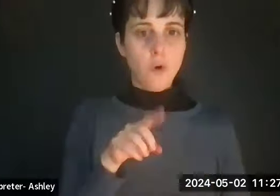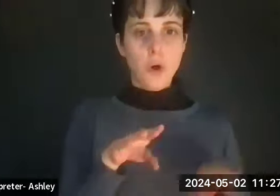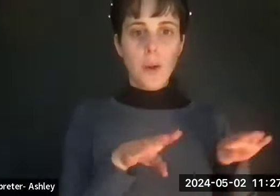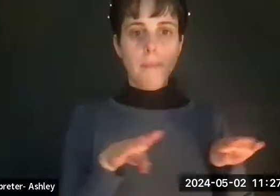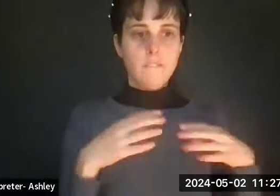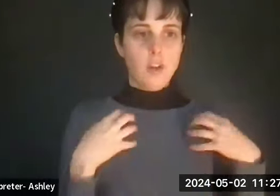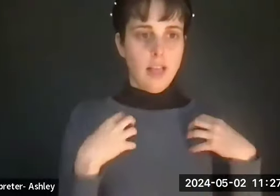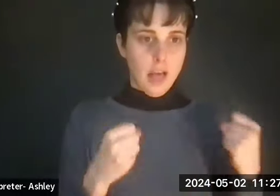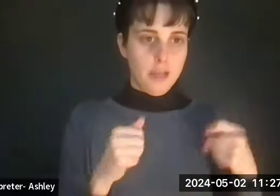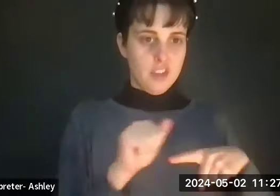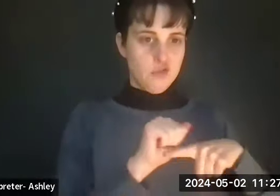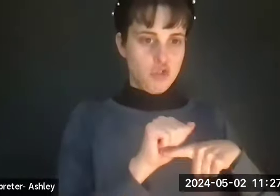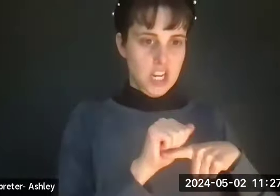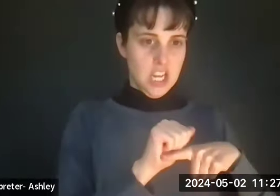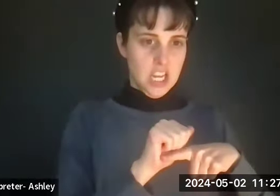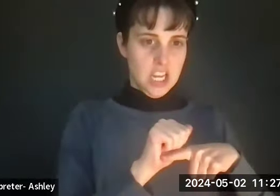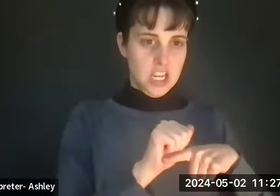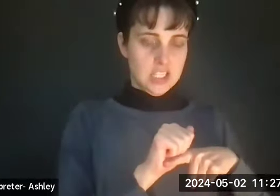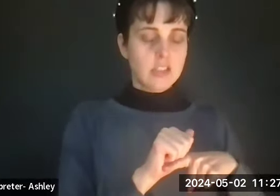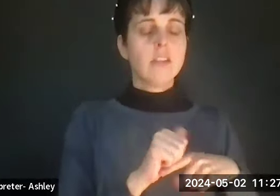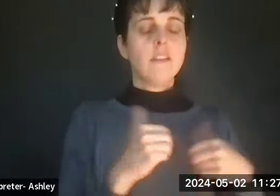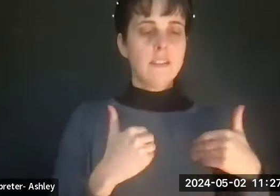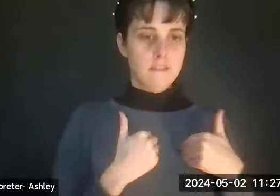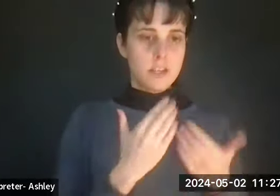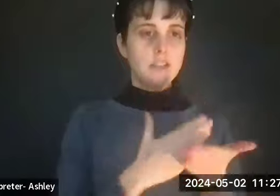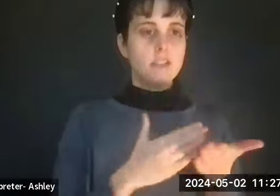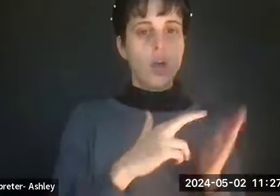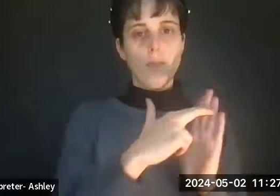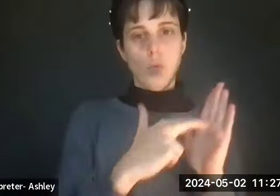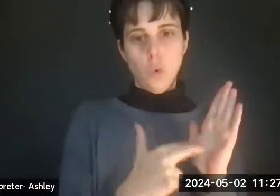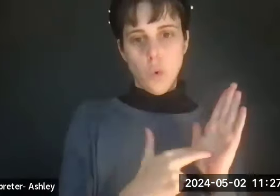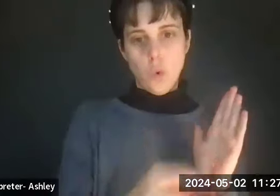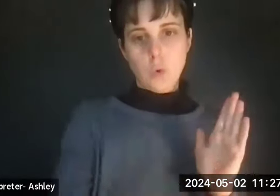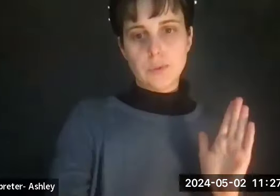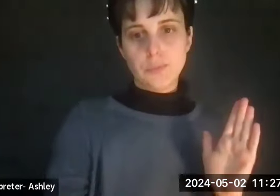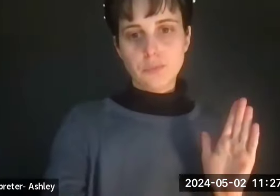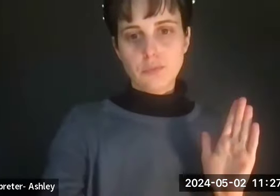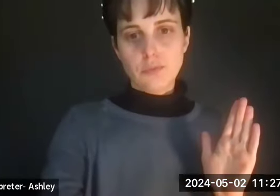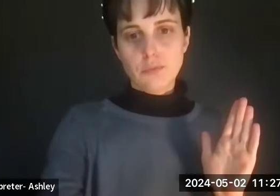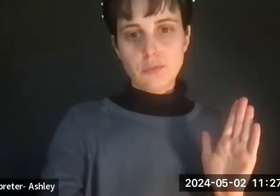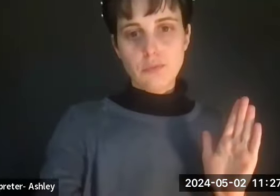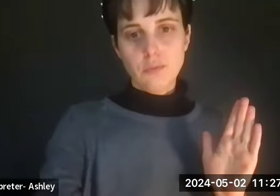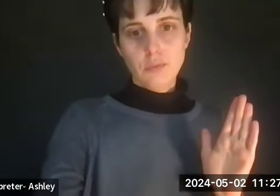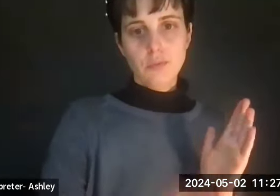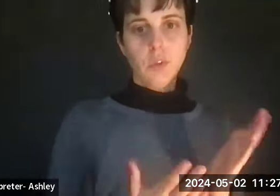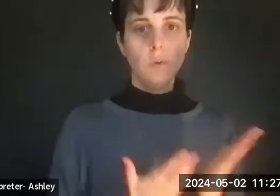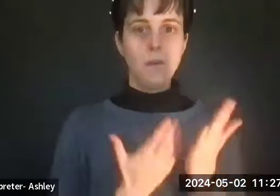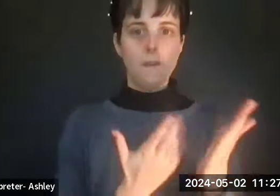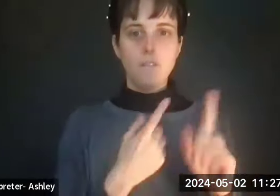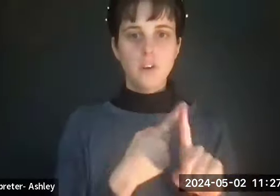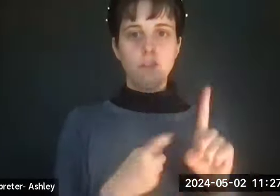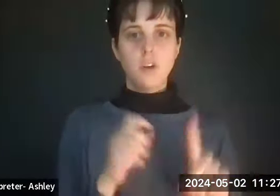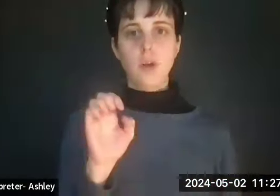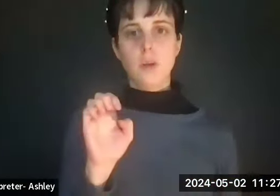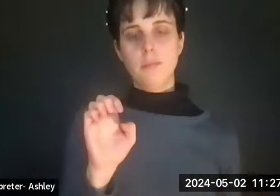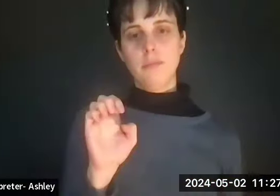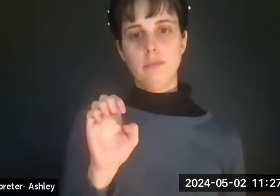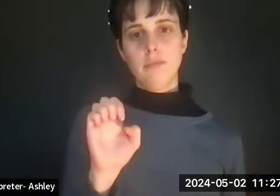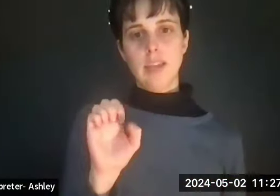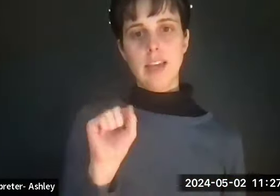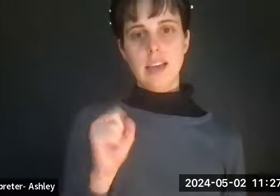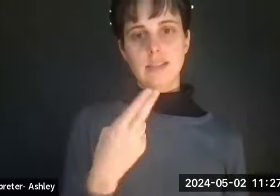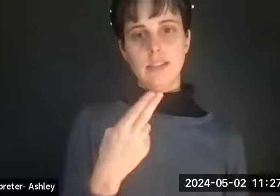drafted emergency rules as required by Engross Second Substitute House Bill 1724, and they are currently under